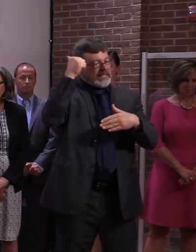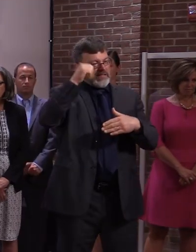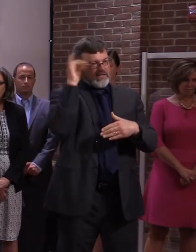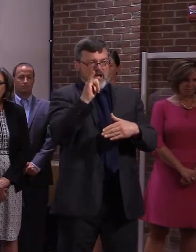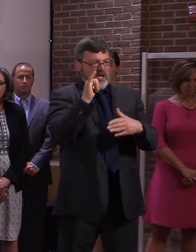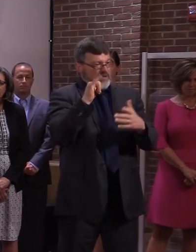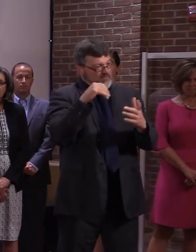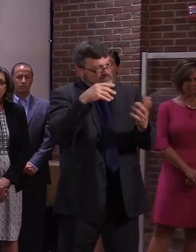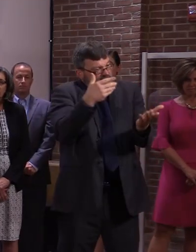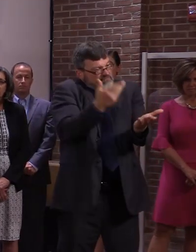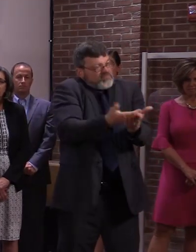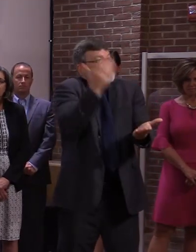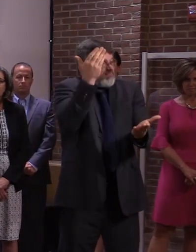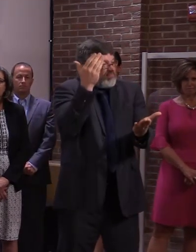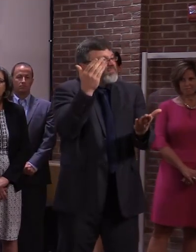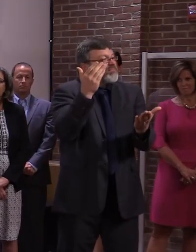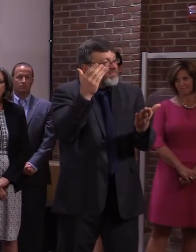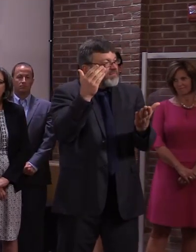Kelso.